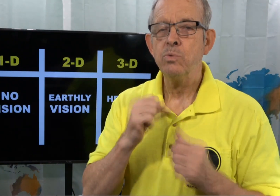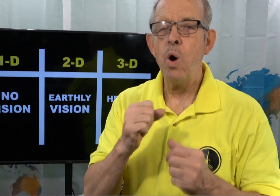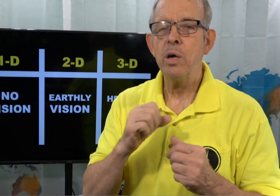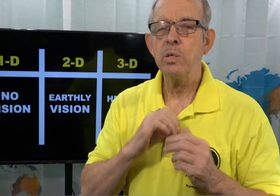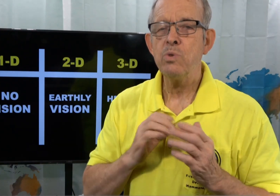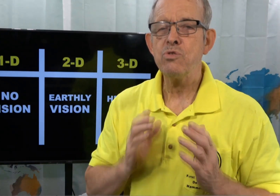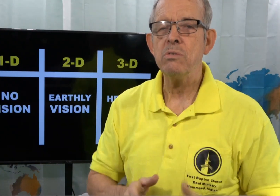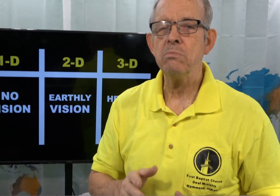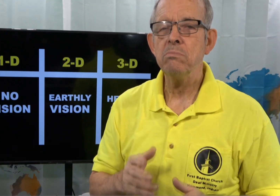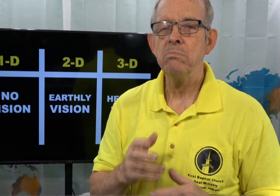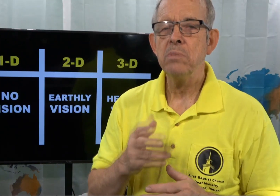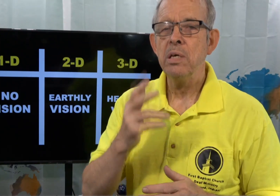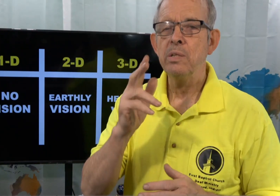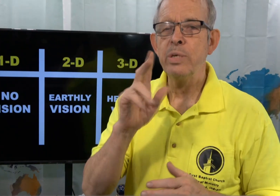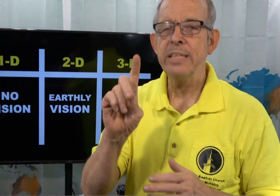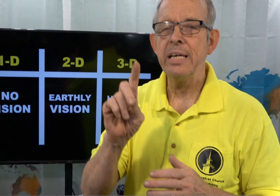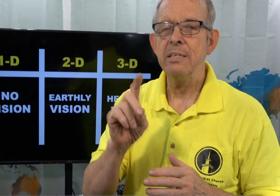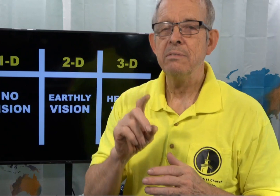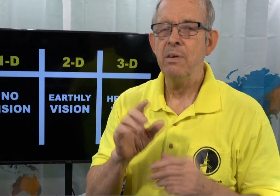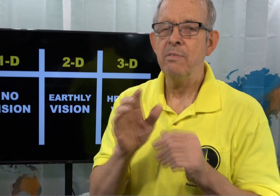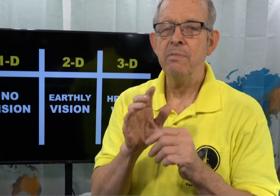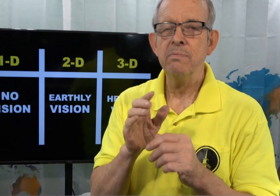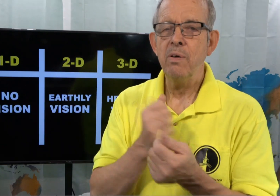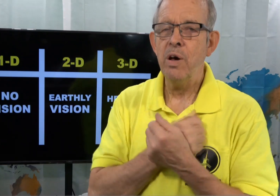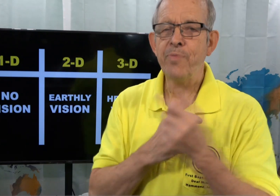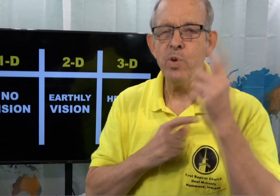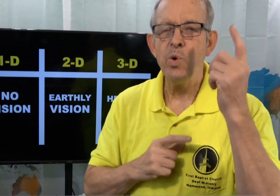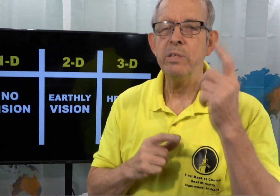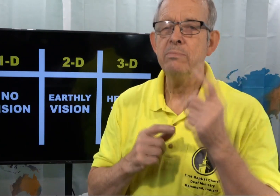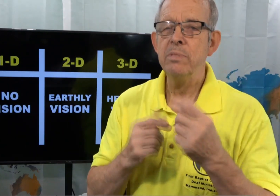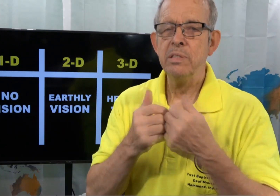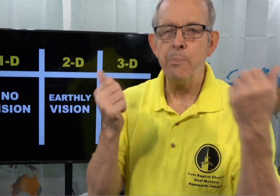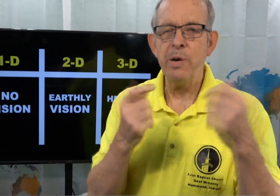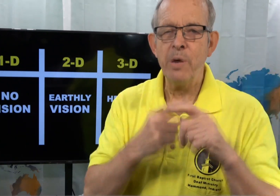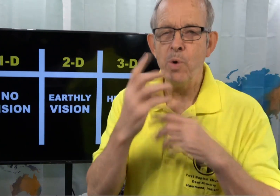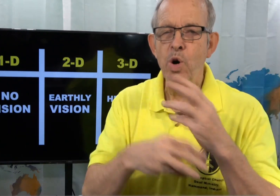for Christian. Today, left the Lord, separate from the world.